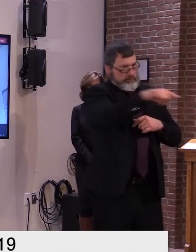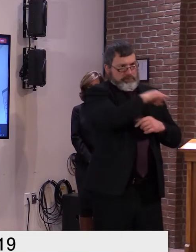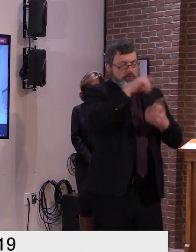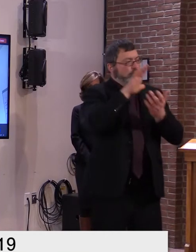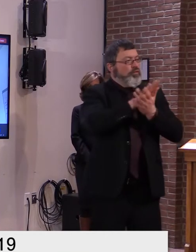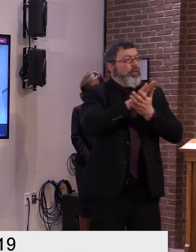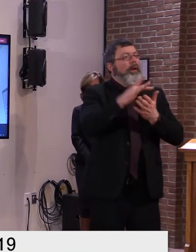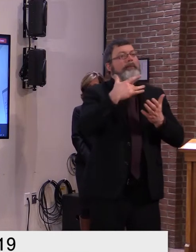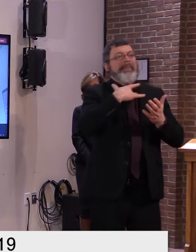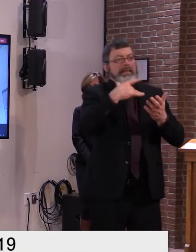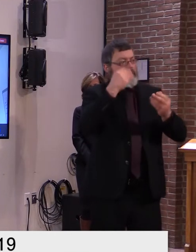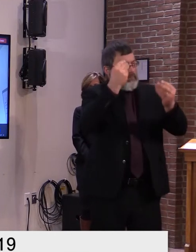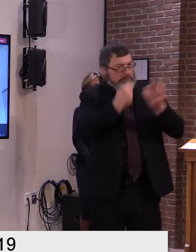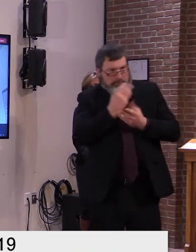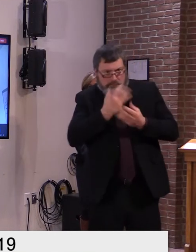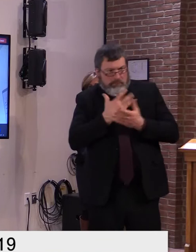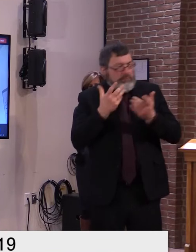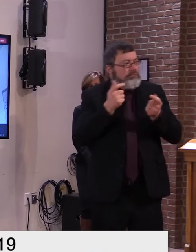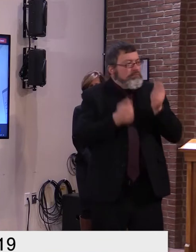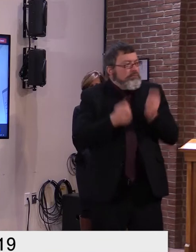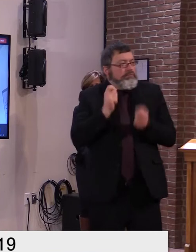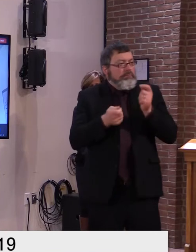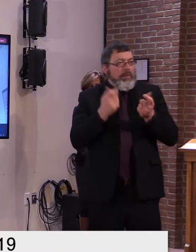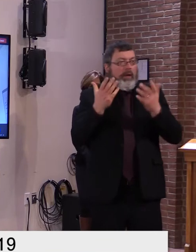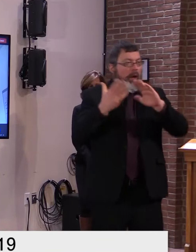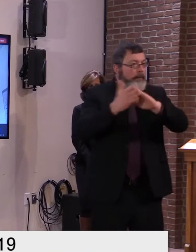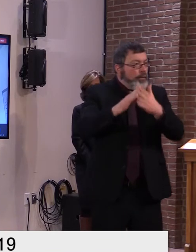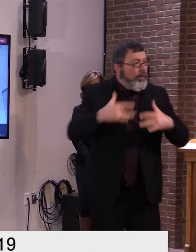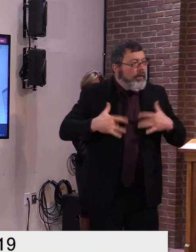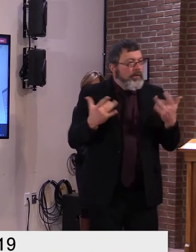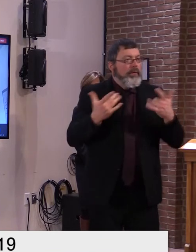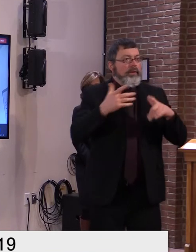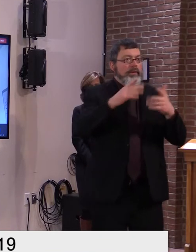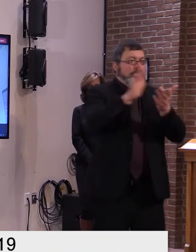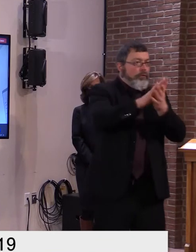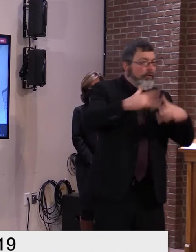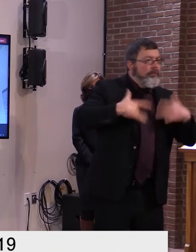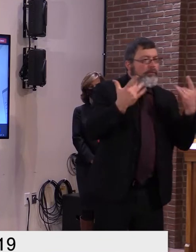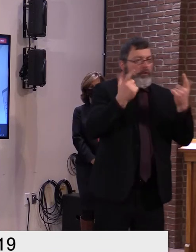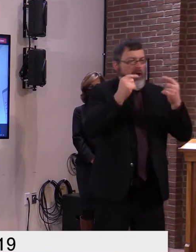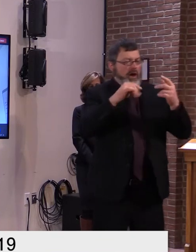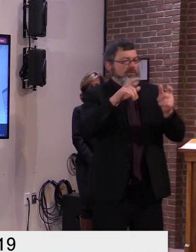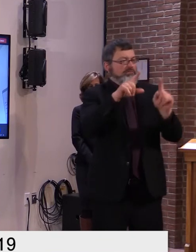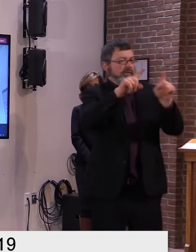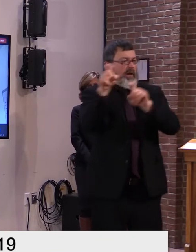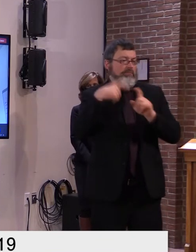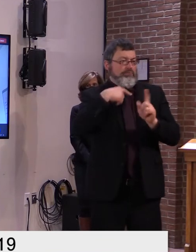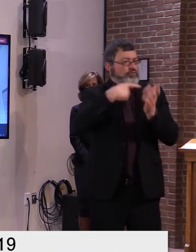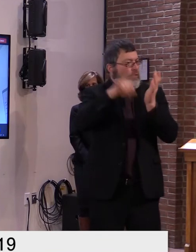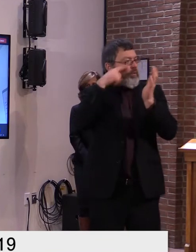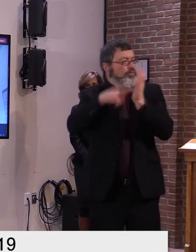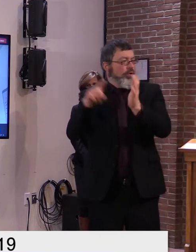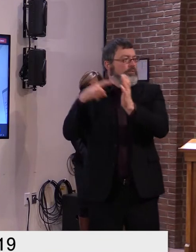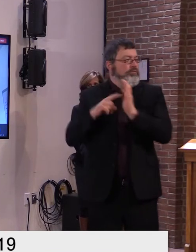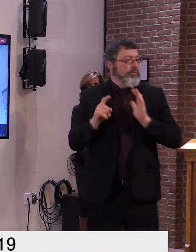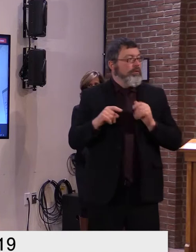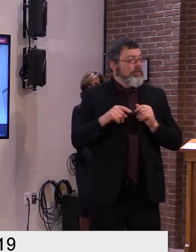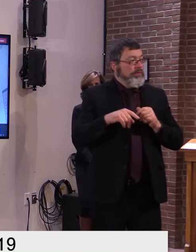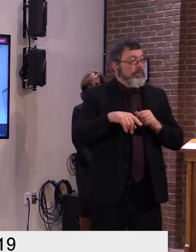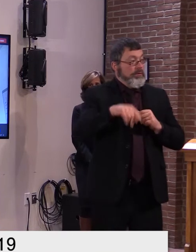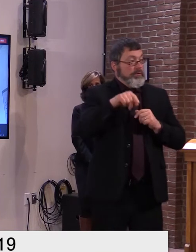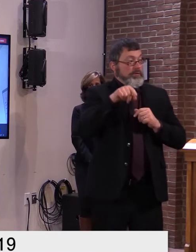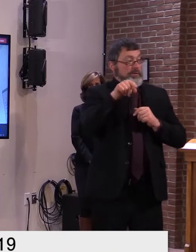considerations. But the stability in the data indicates our schools have put considerable effort behind maintaining continuous operations and have been